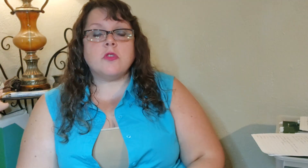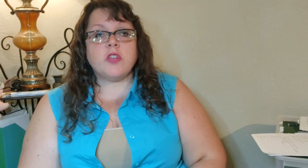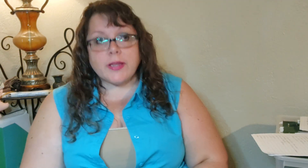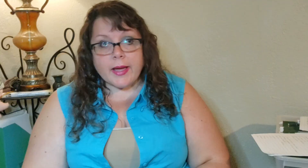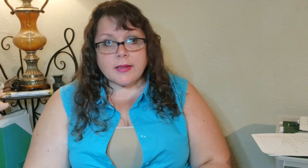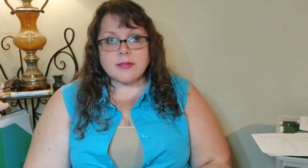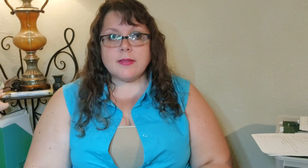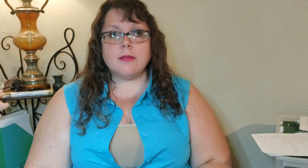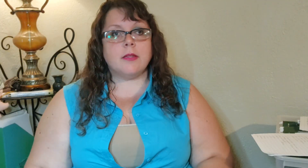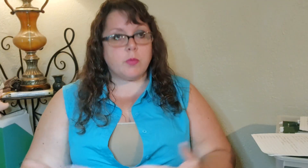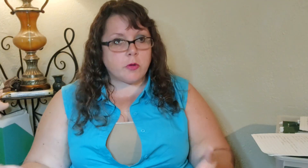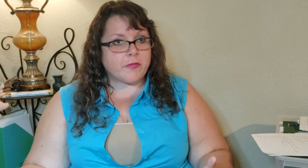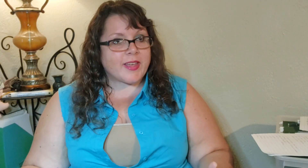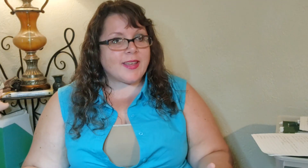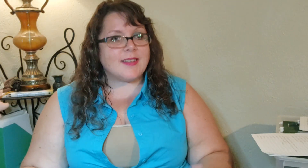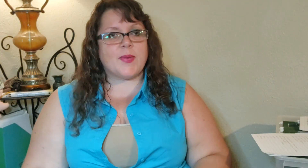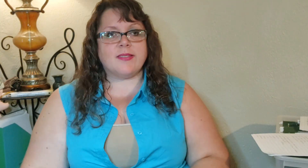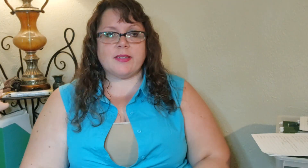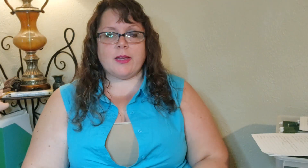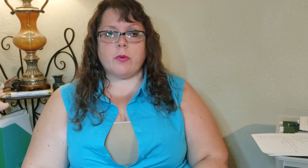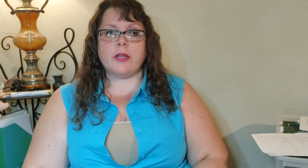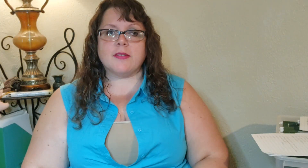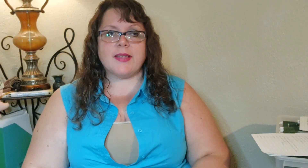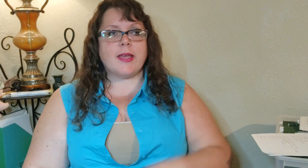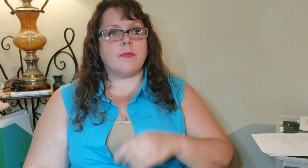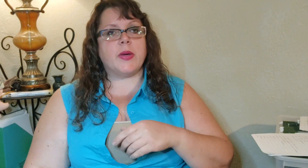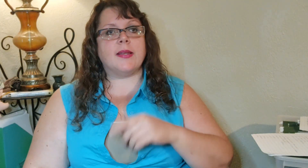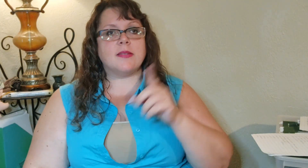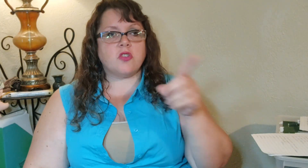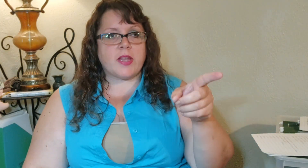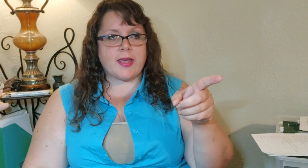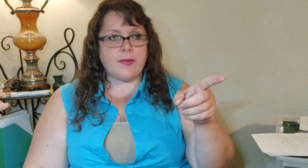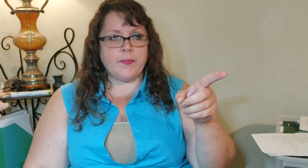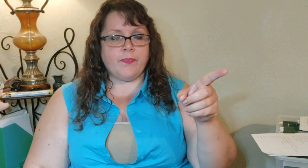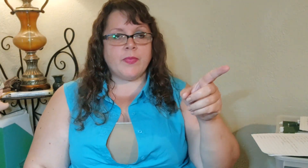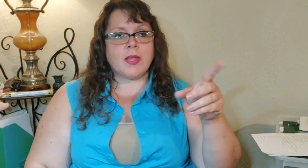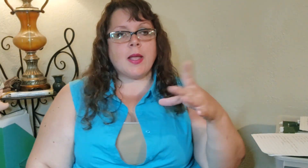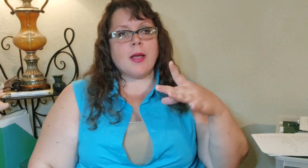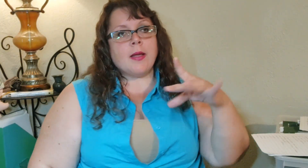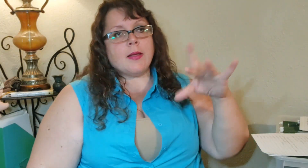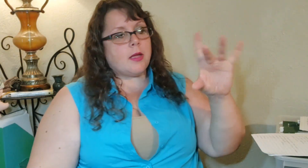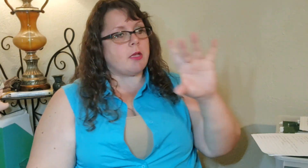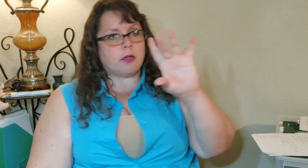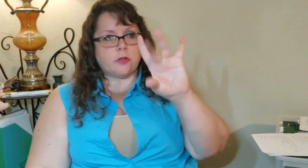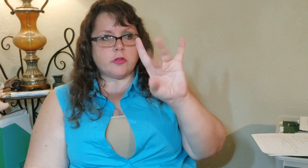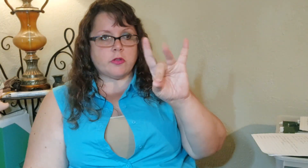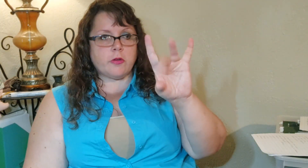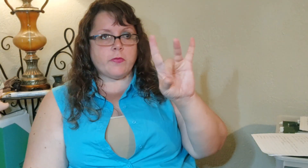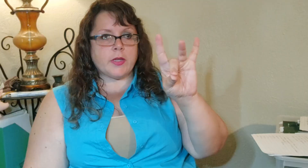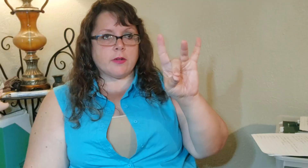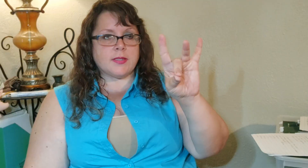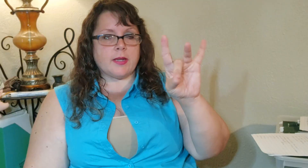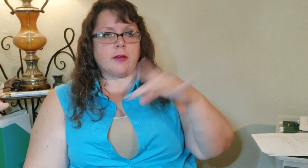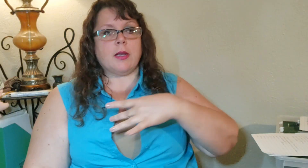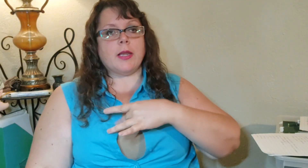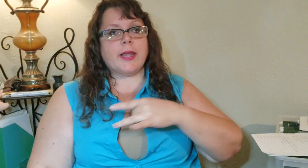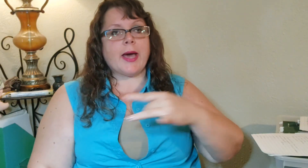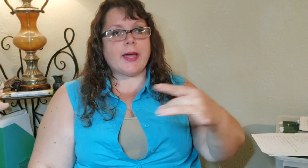She likes the movie, is basically what you're saying, but it's she. And your two fingers here,